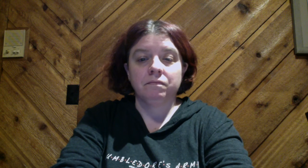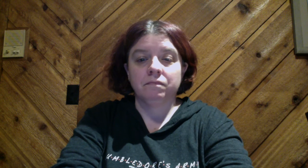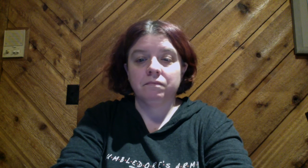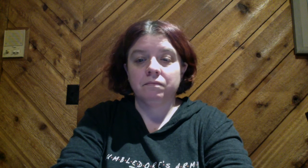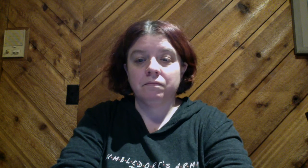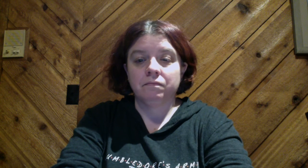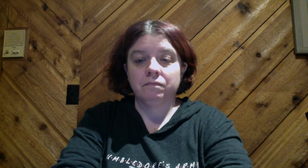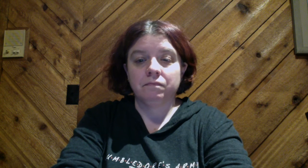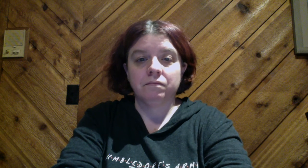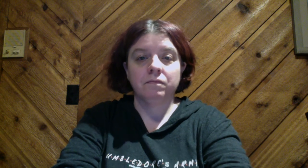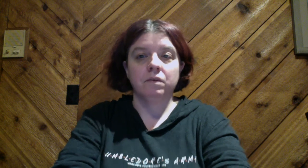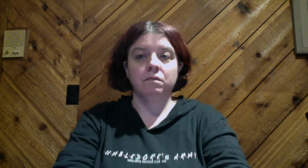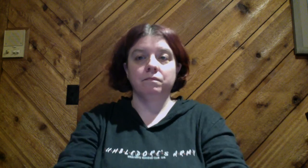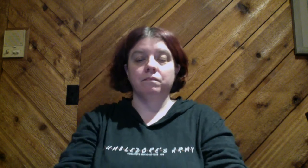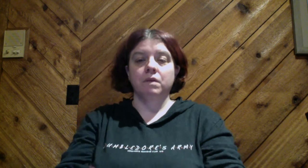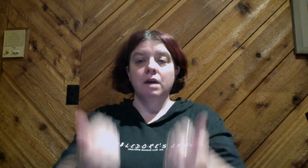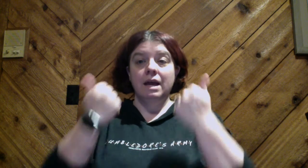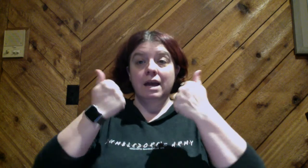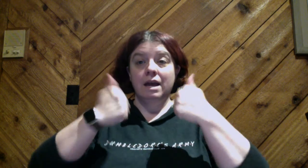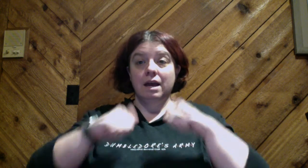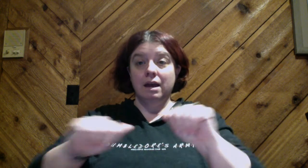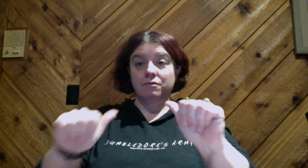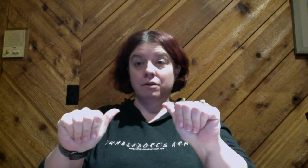some candy. No. Effort.